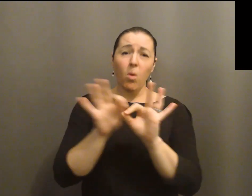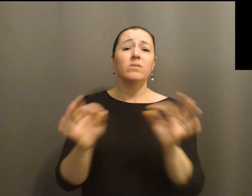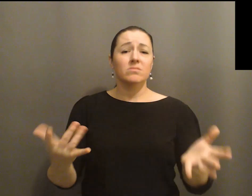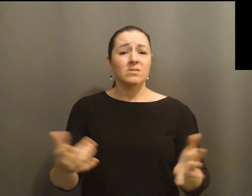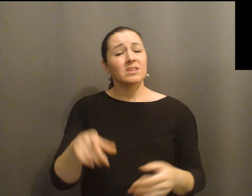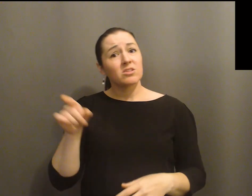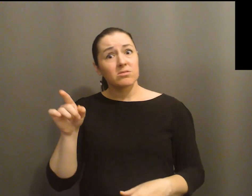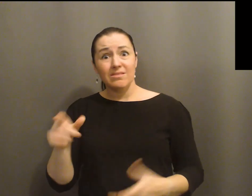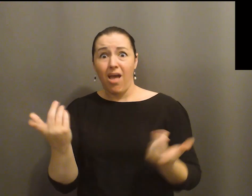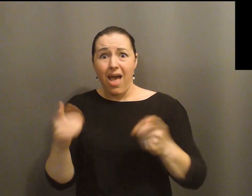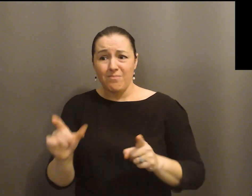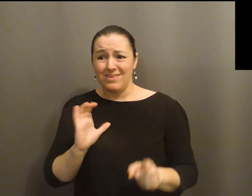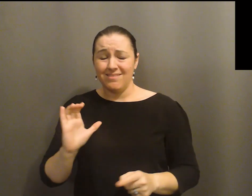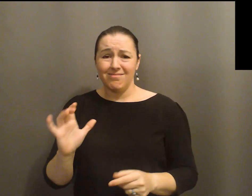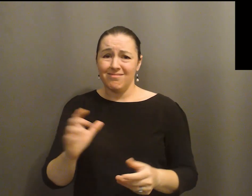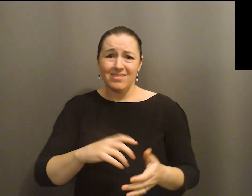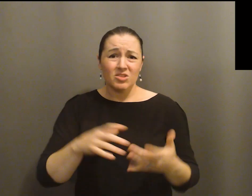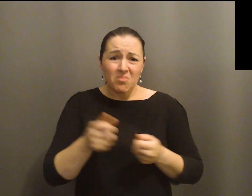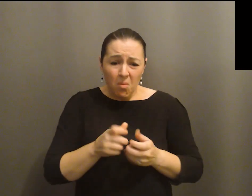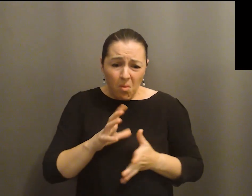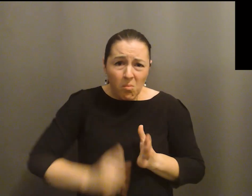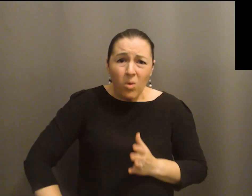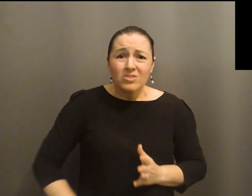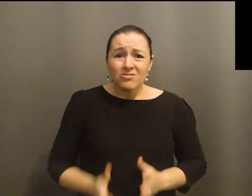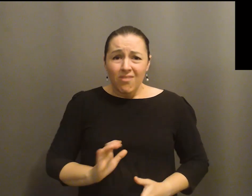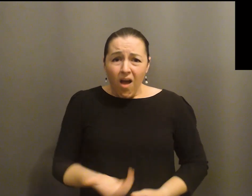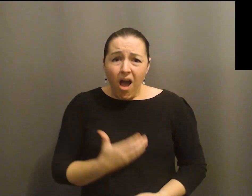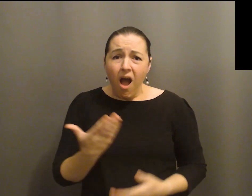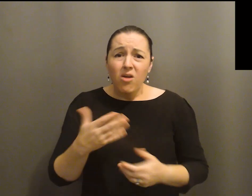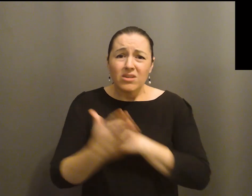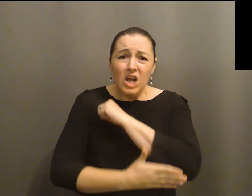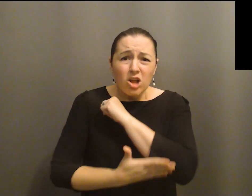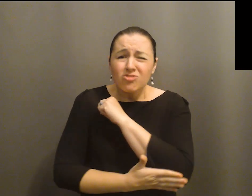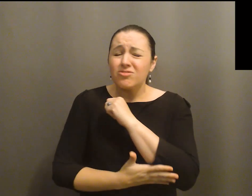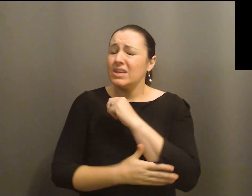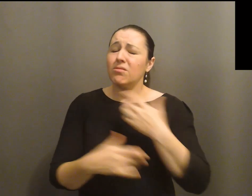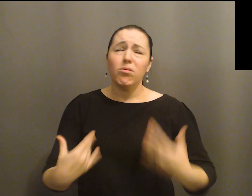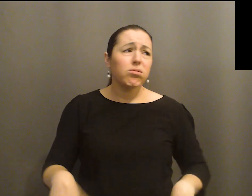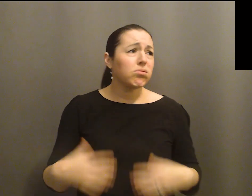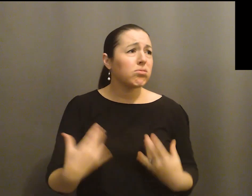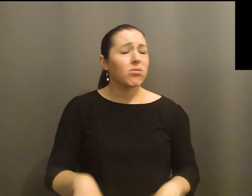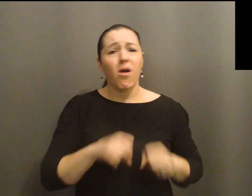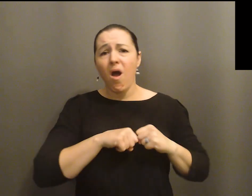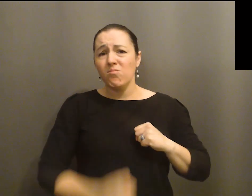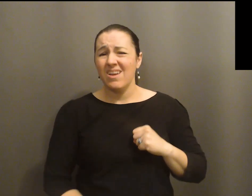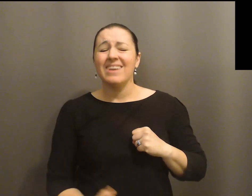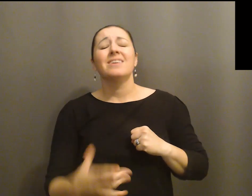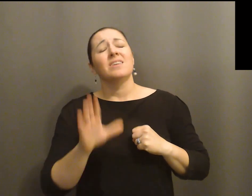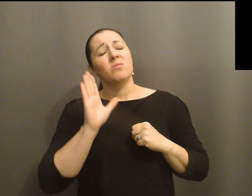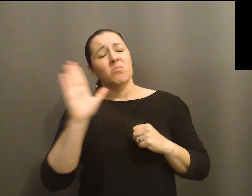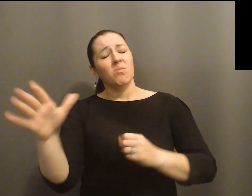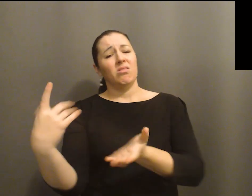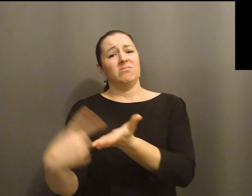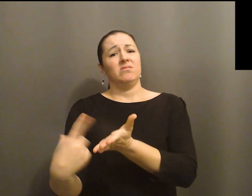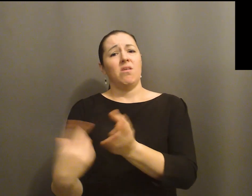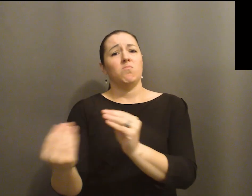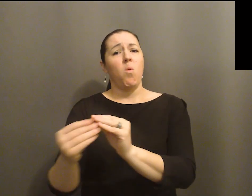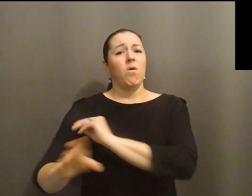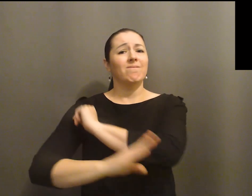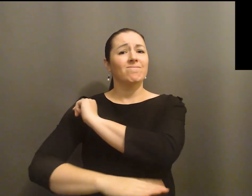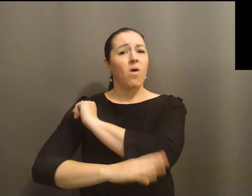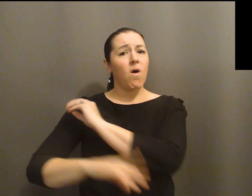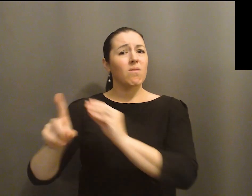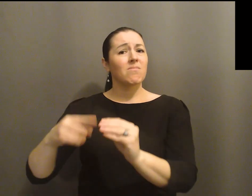What's happening with abortion In our country is heartbreaking Life begins in the womb And we won't get on to that I'm going to talk more About that this fall But